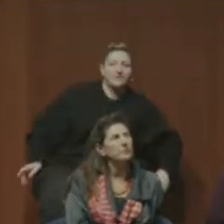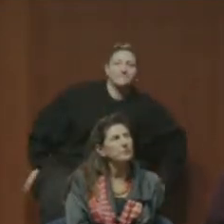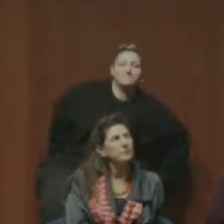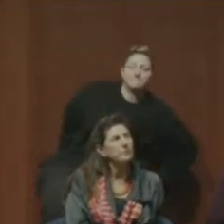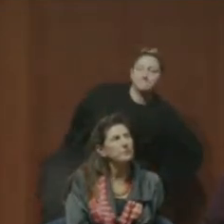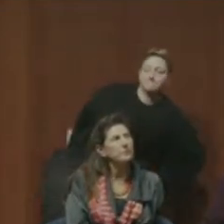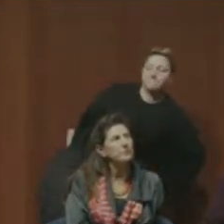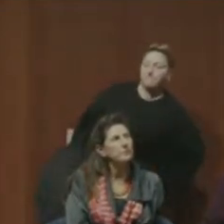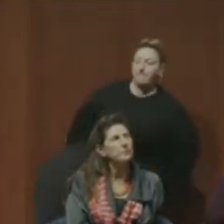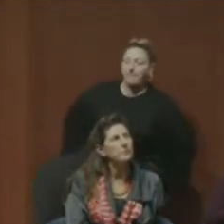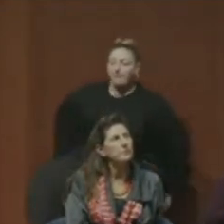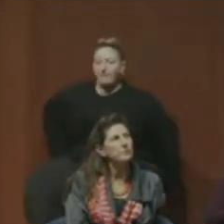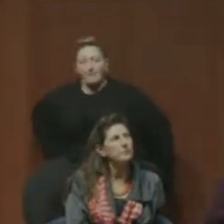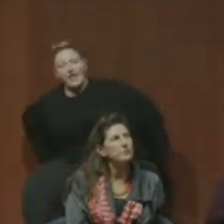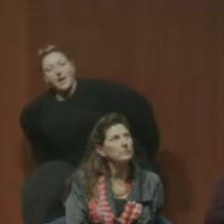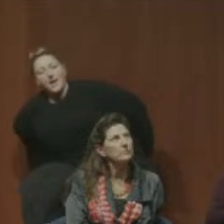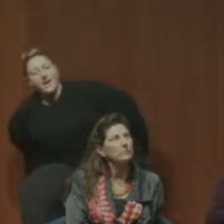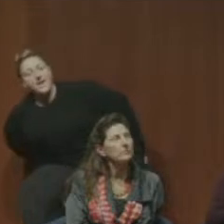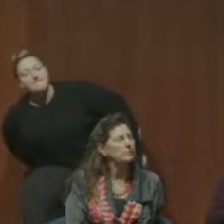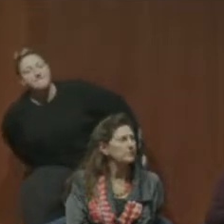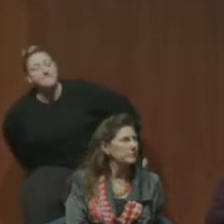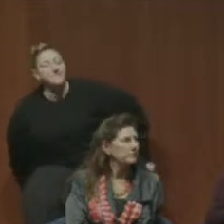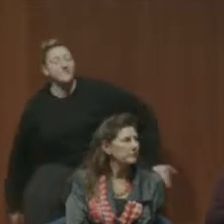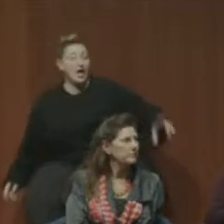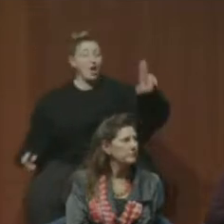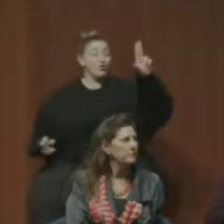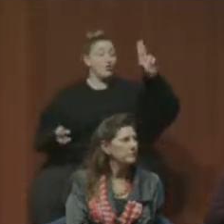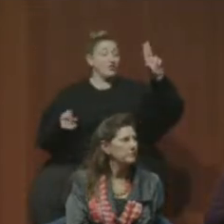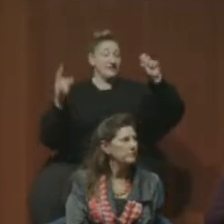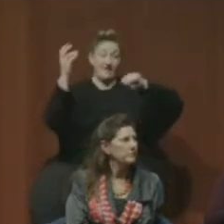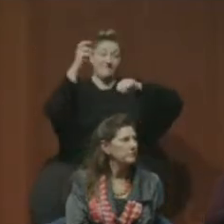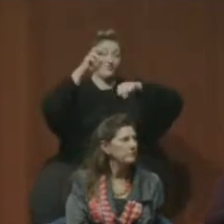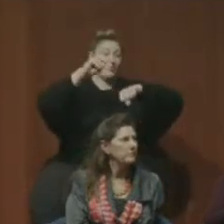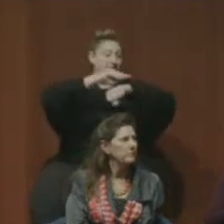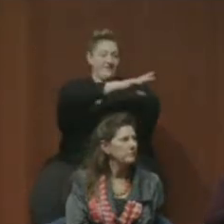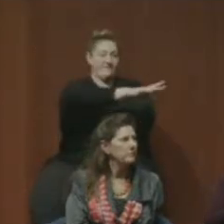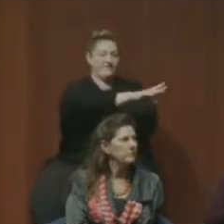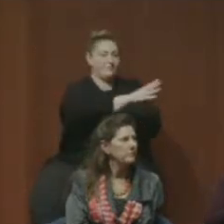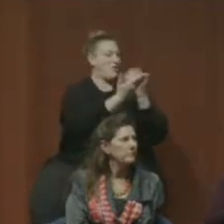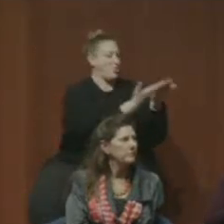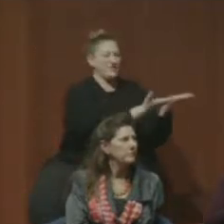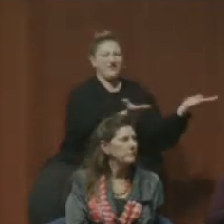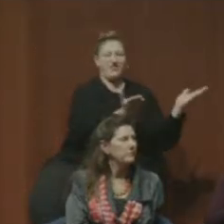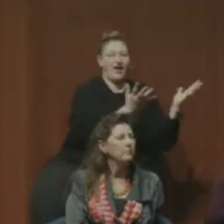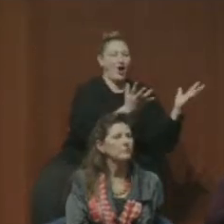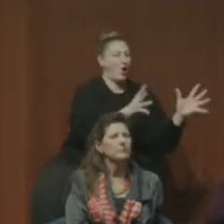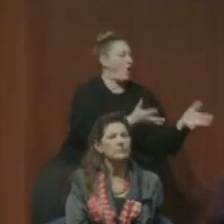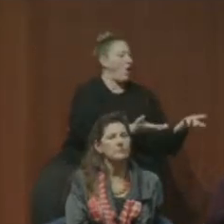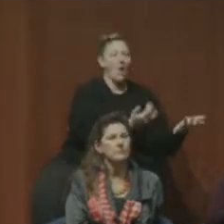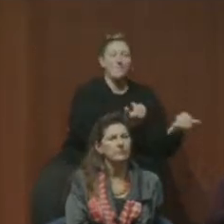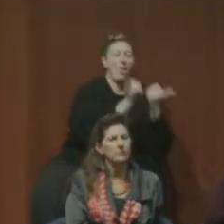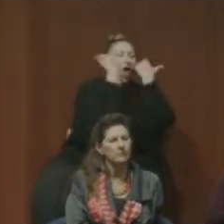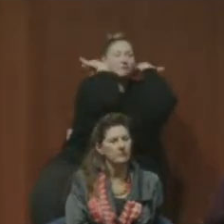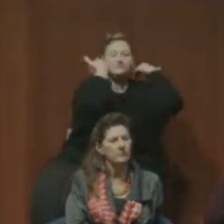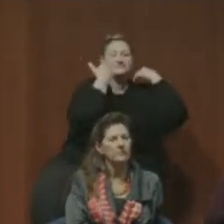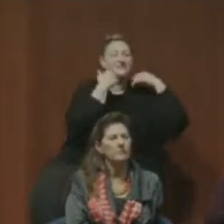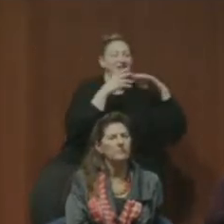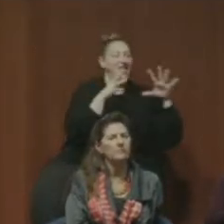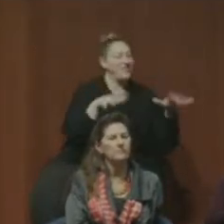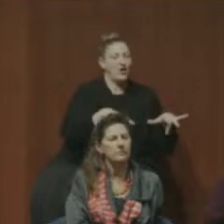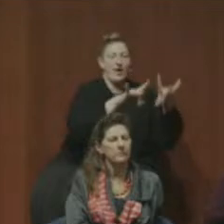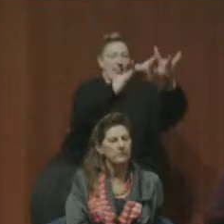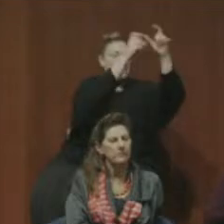it's important to note that yes, there's US influence, but it was readily received and taken up quickly and mobilized.